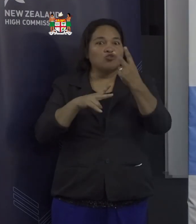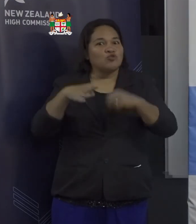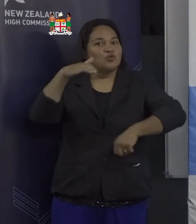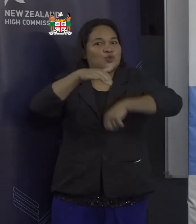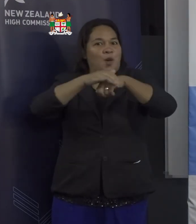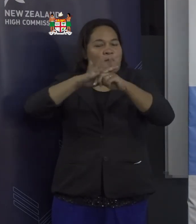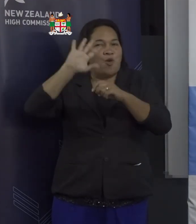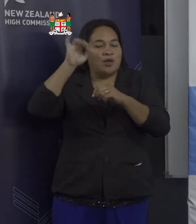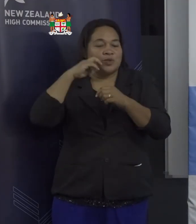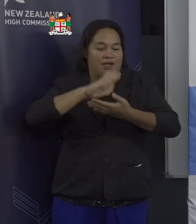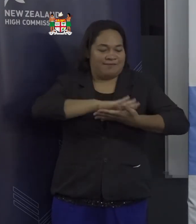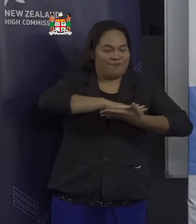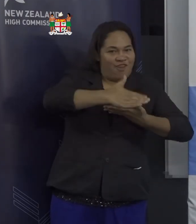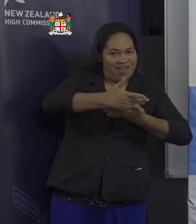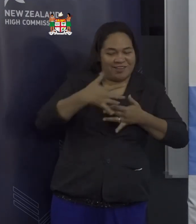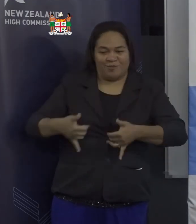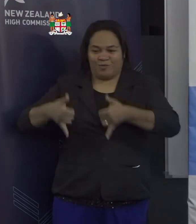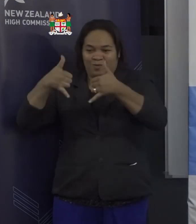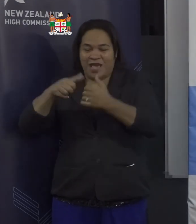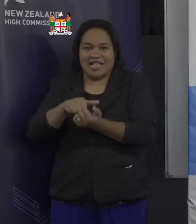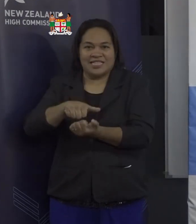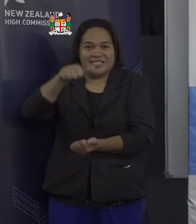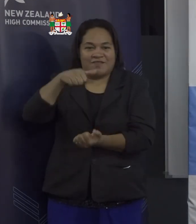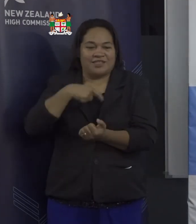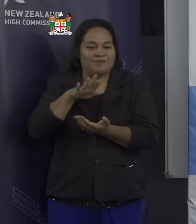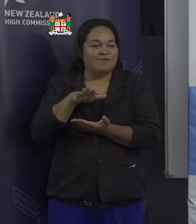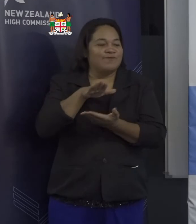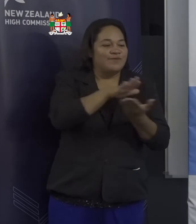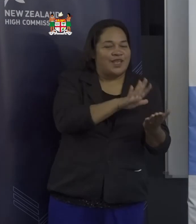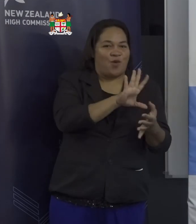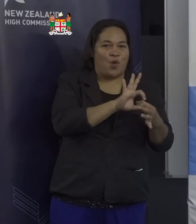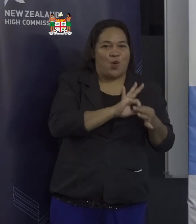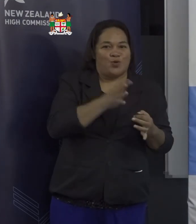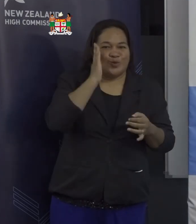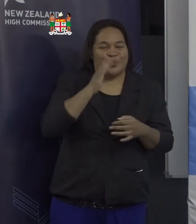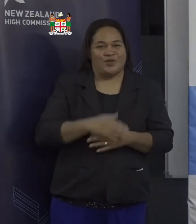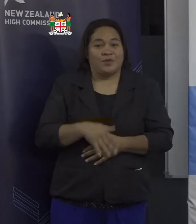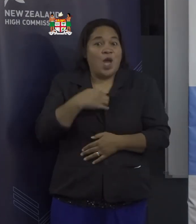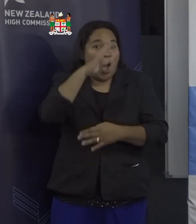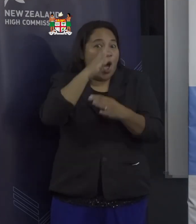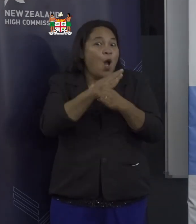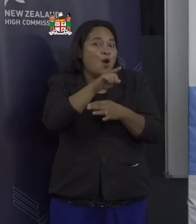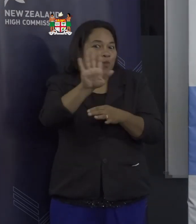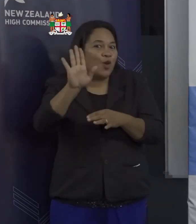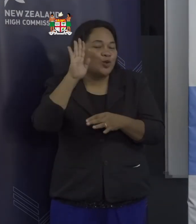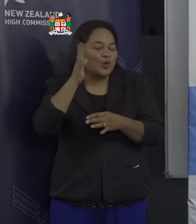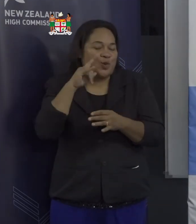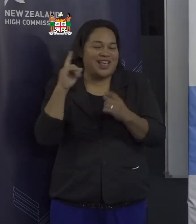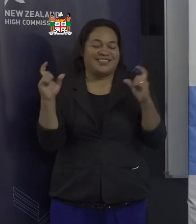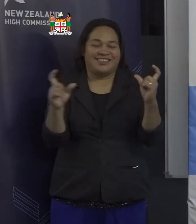are taking home laptops, trophies and certificates and a plaque for their schools. And I hope that your schools are very much celebrating with you